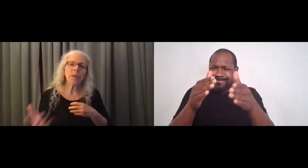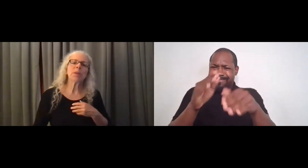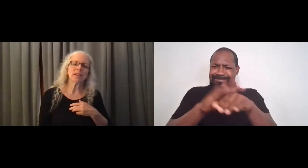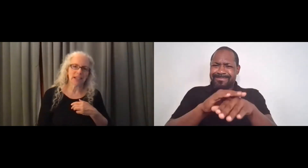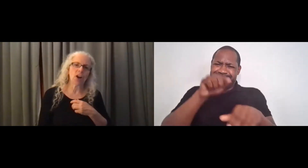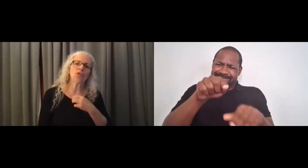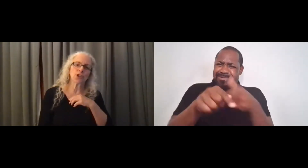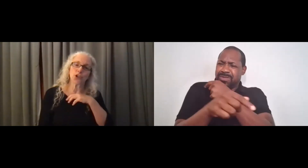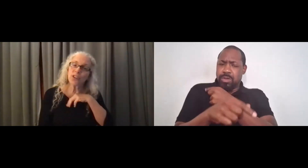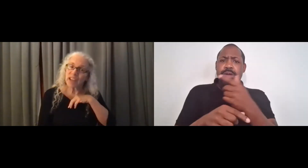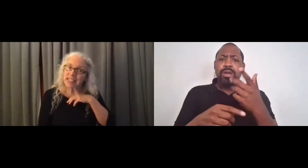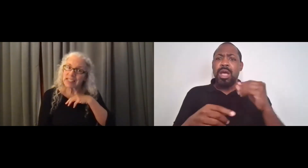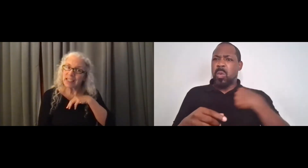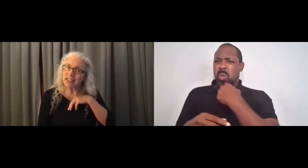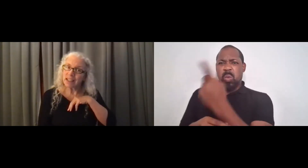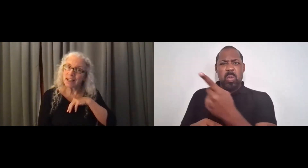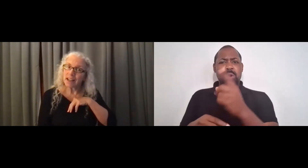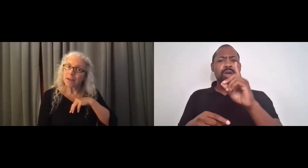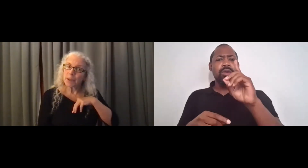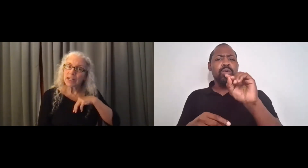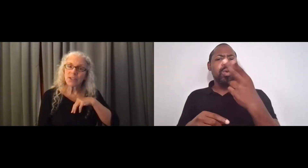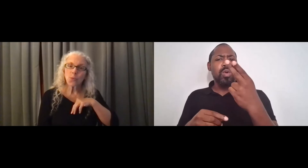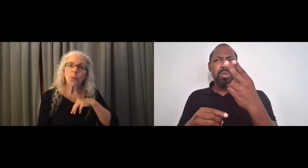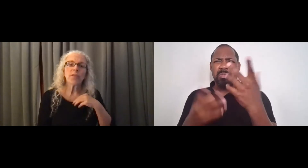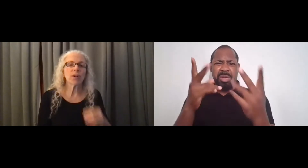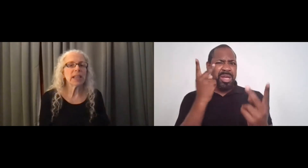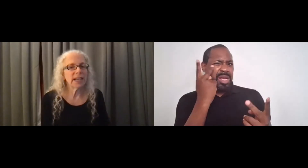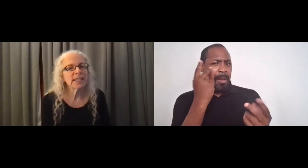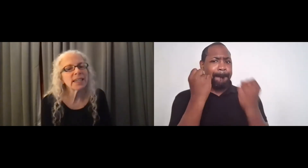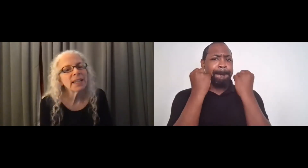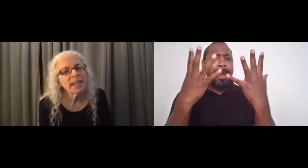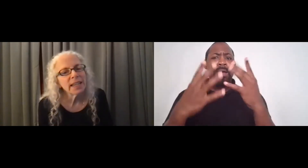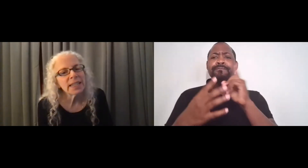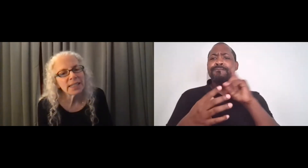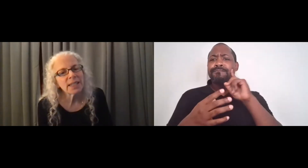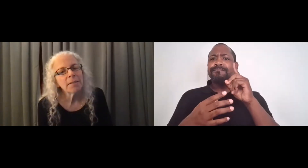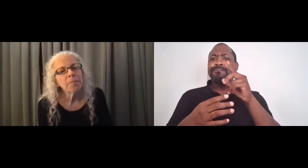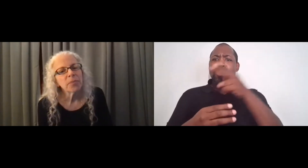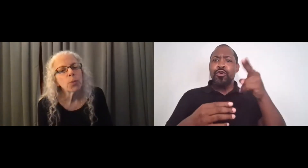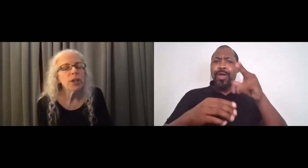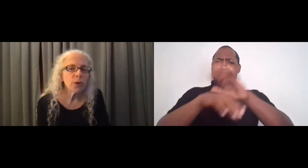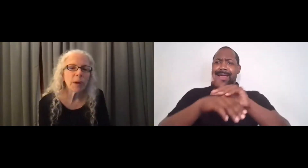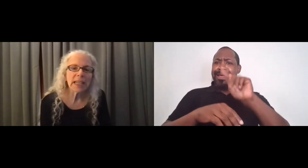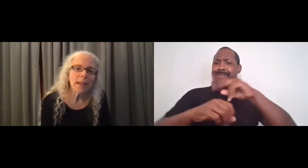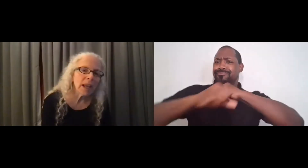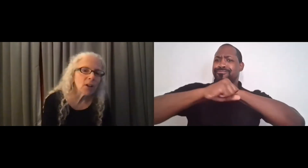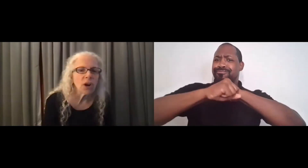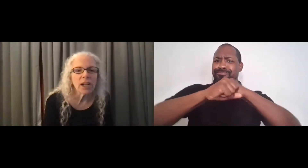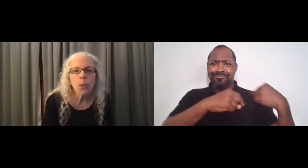people encouraged to do the vaccine. Because what we've realized is we do it by email or on a